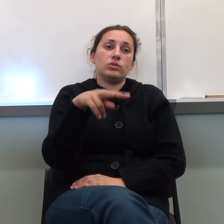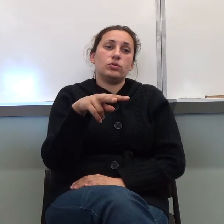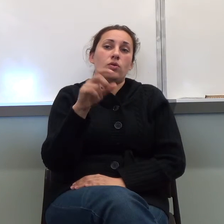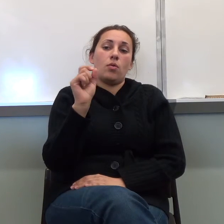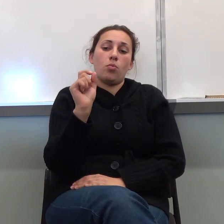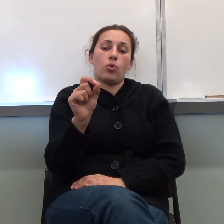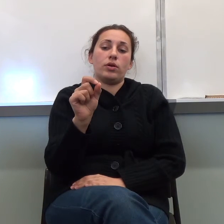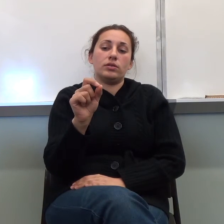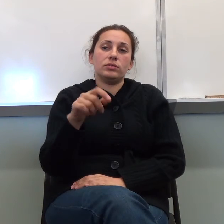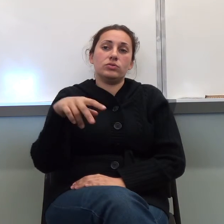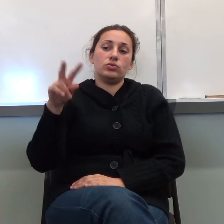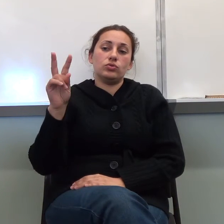22.29.